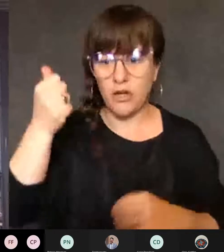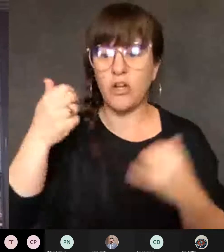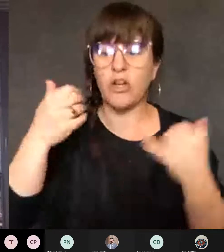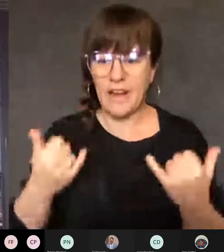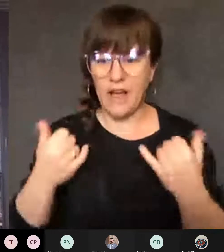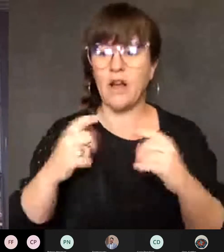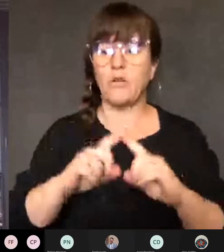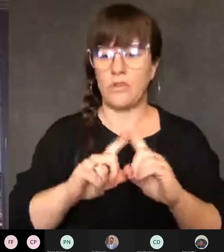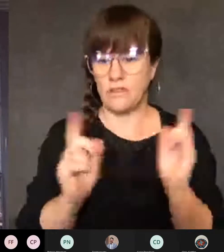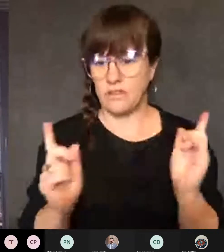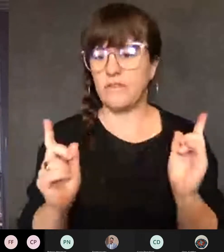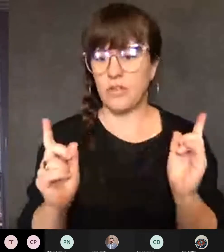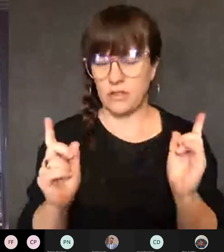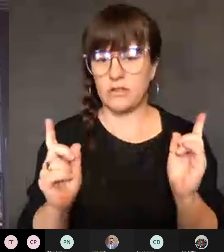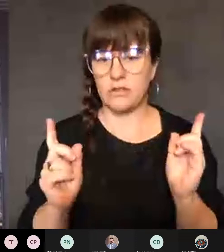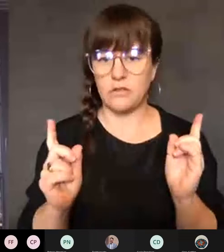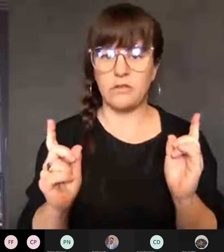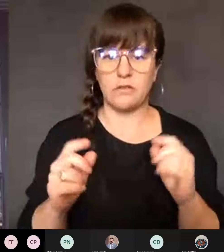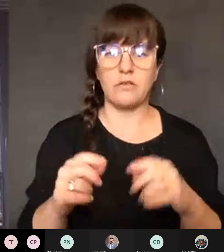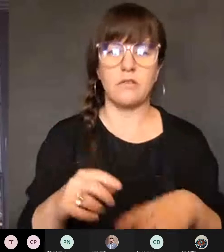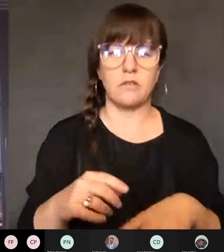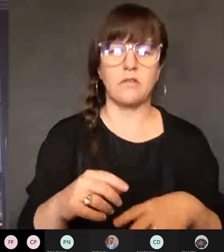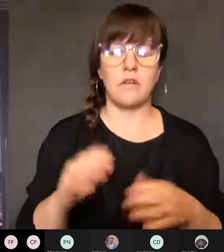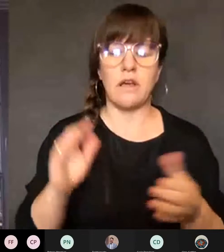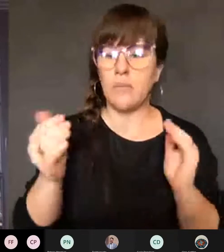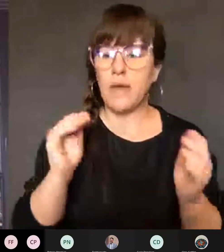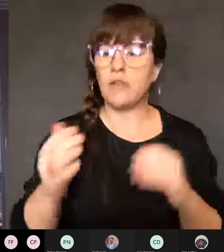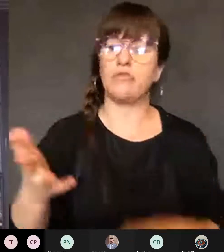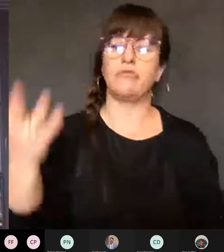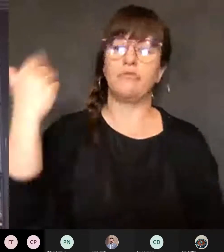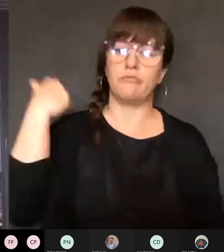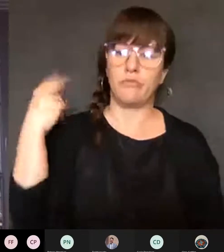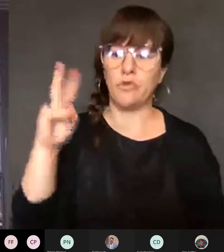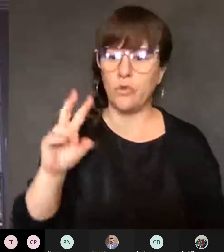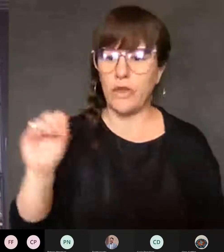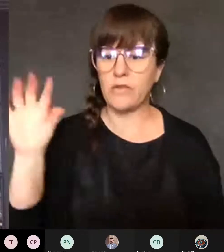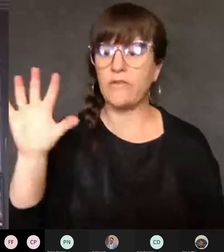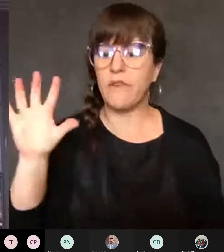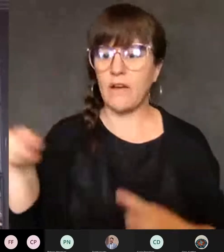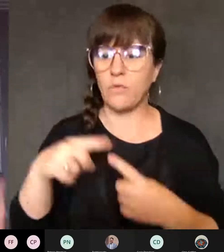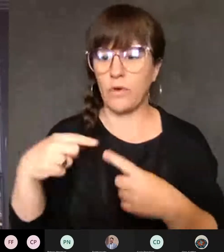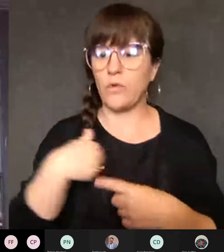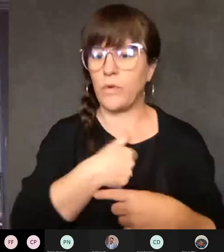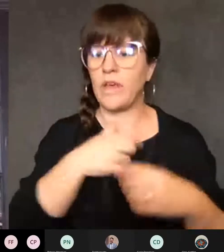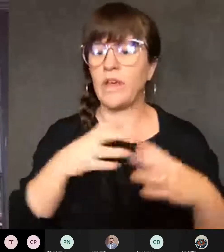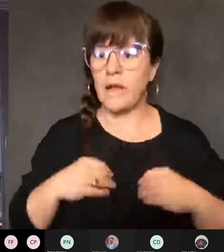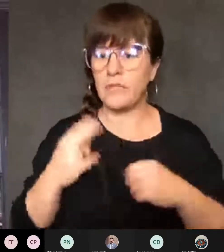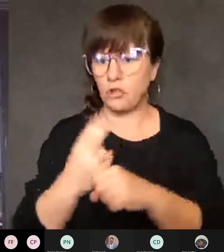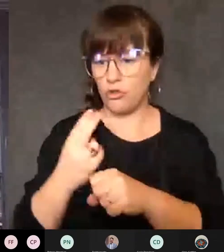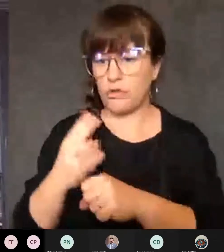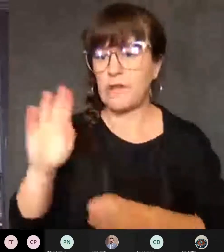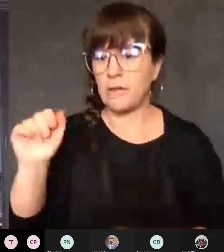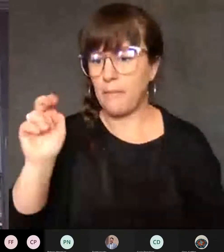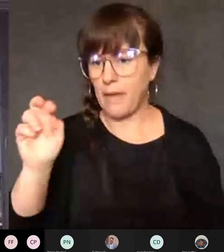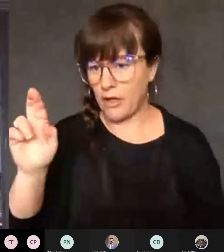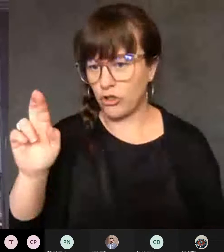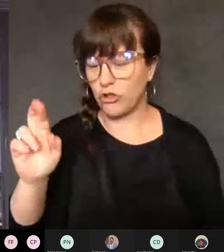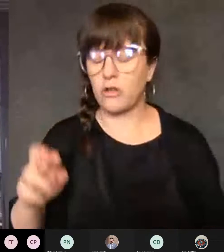all, adopted something like Banner in, 2005, 6, or whatever it was. So obviously there will be